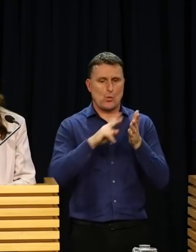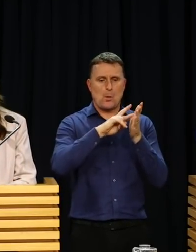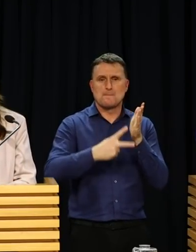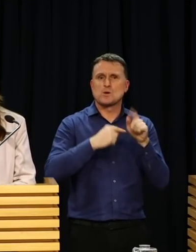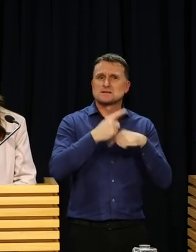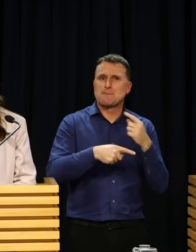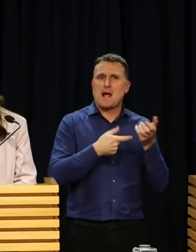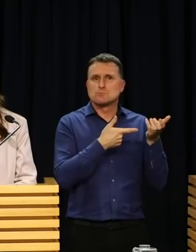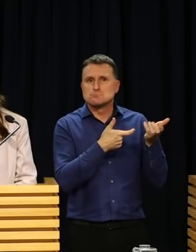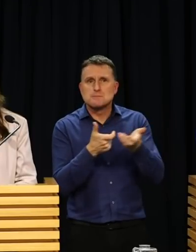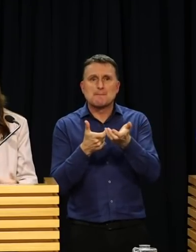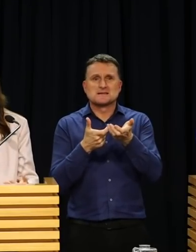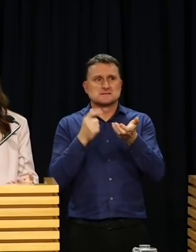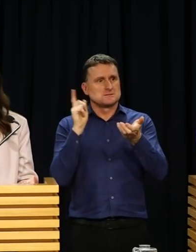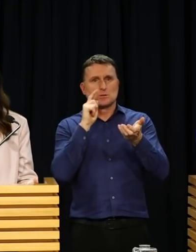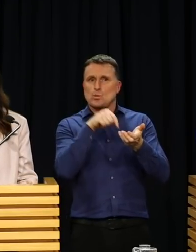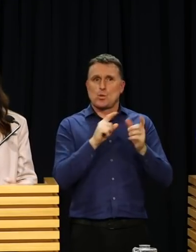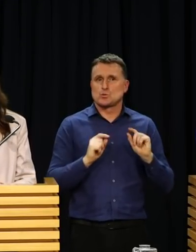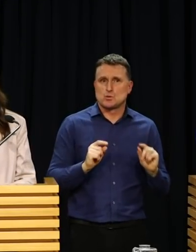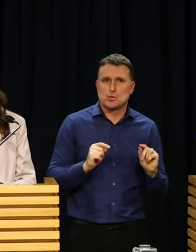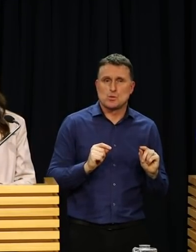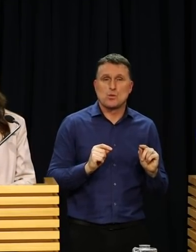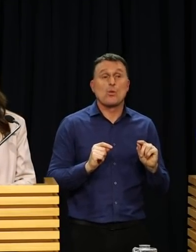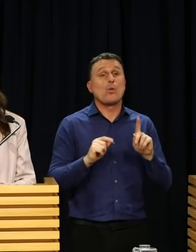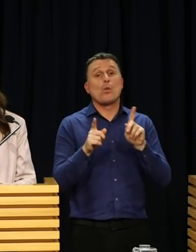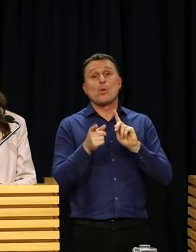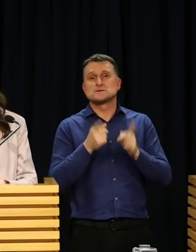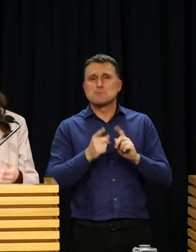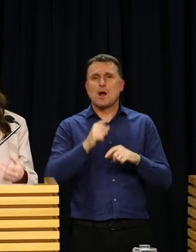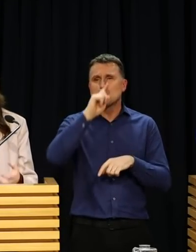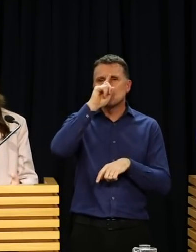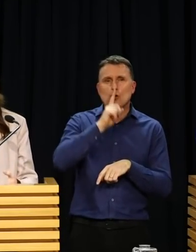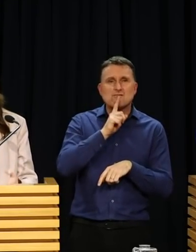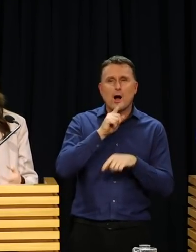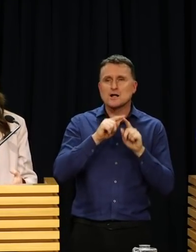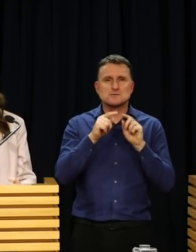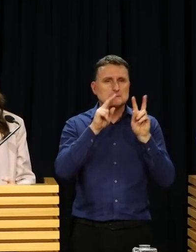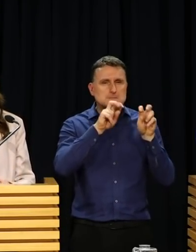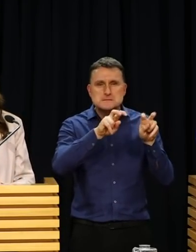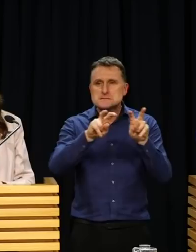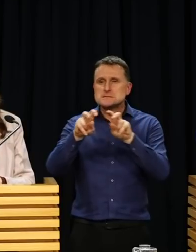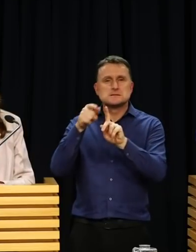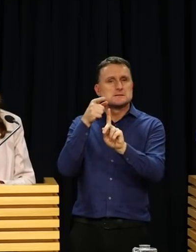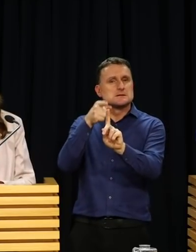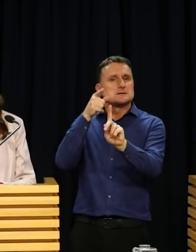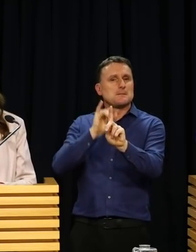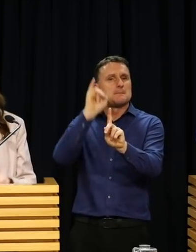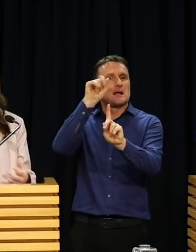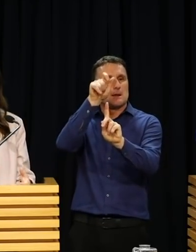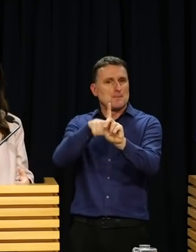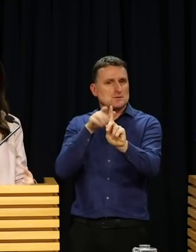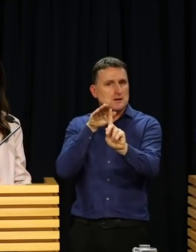weapons, what you do in some cases around profiling. I think New Zealand's strength exists in our goal